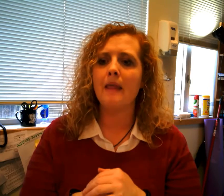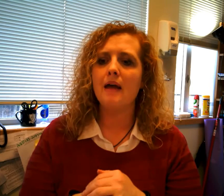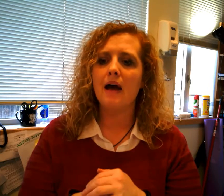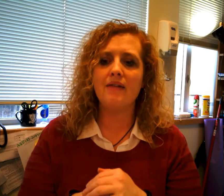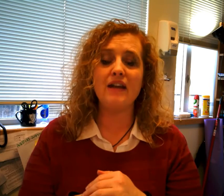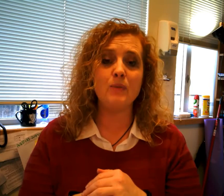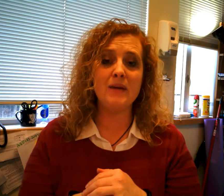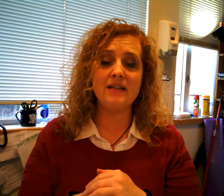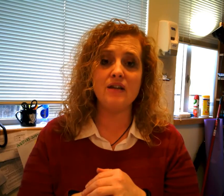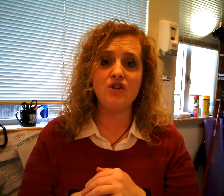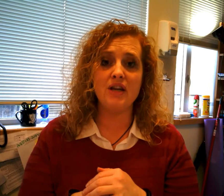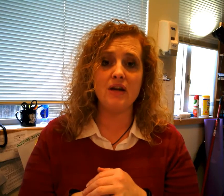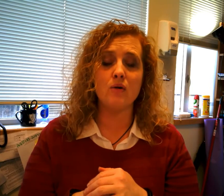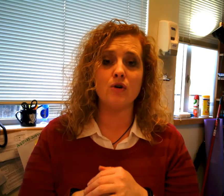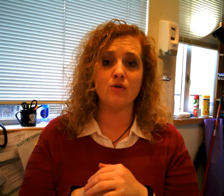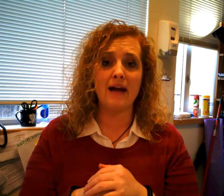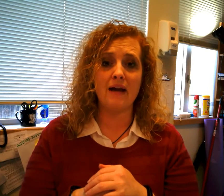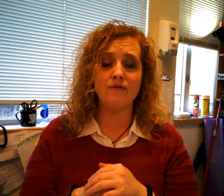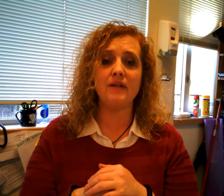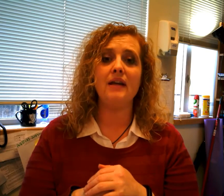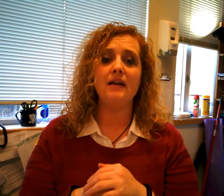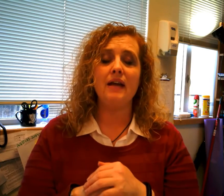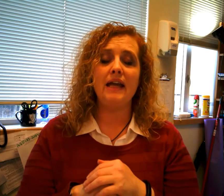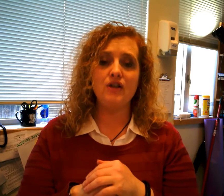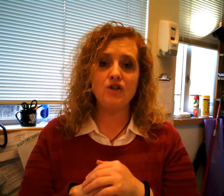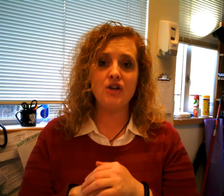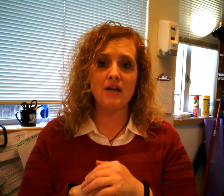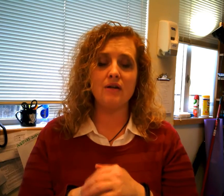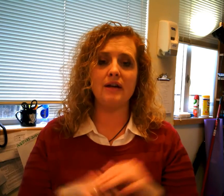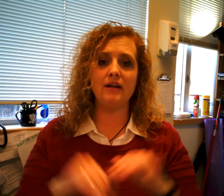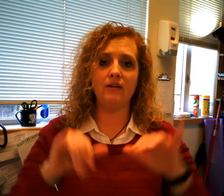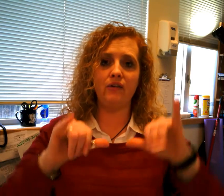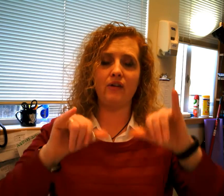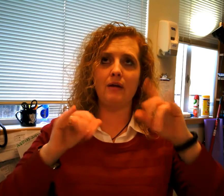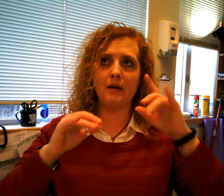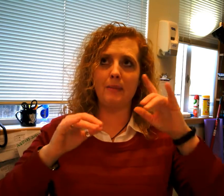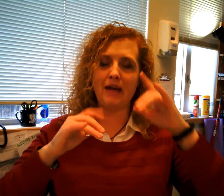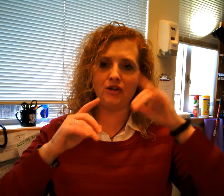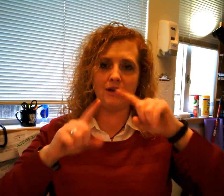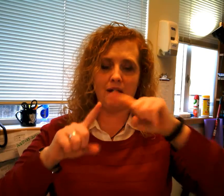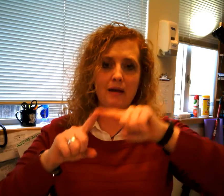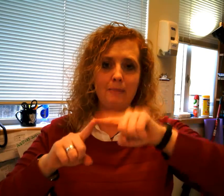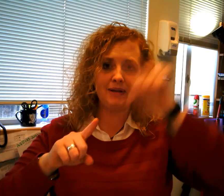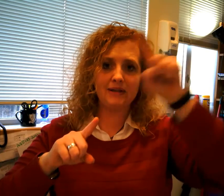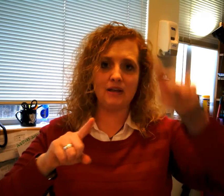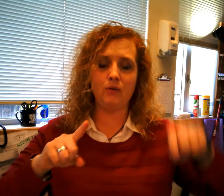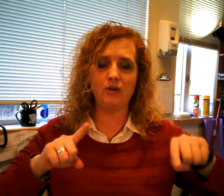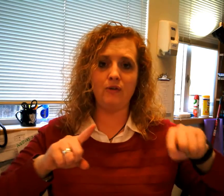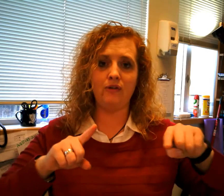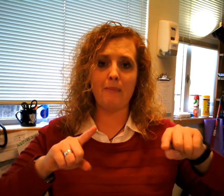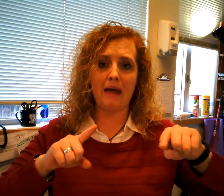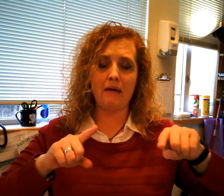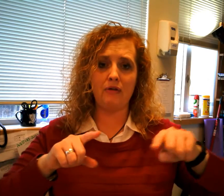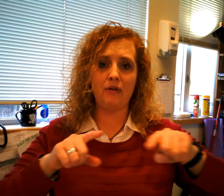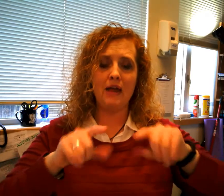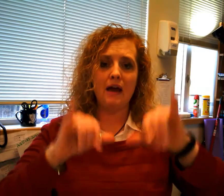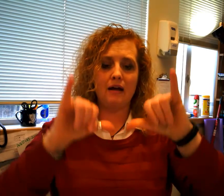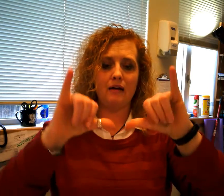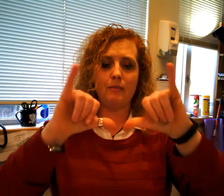The next one is engineer or draft. Engineer is, imagine a compass that you would use in math. It's